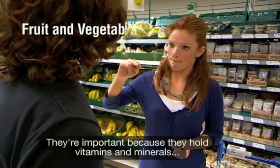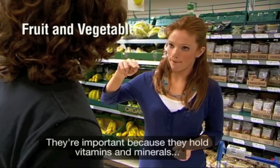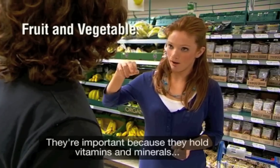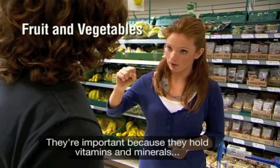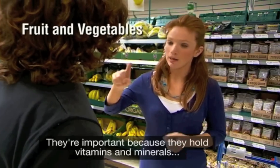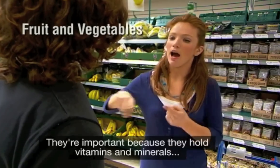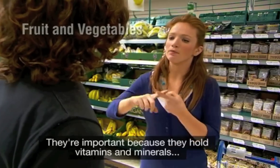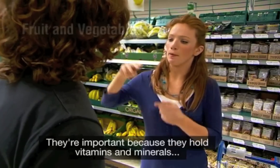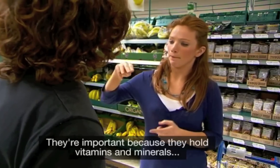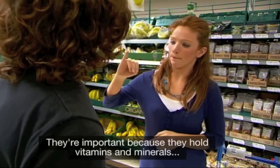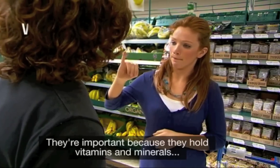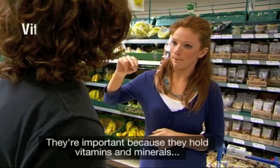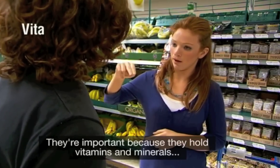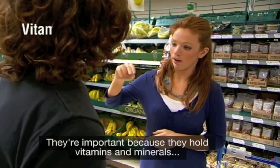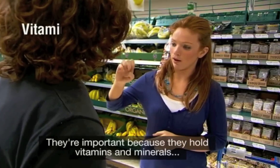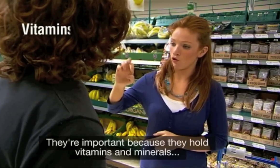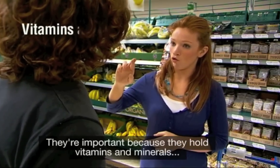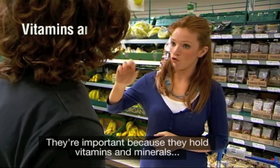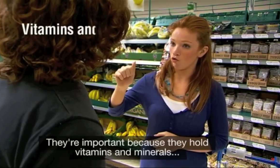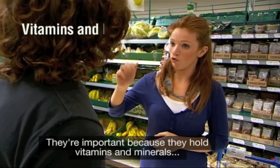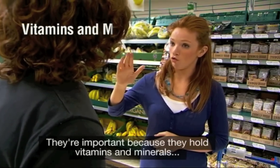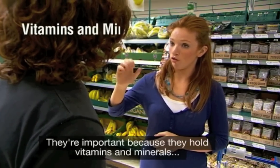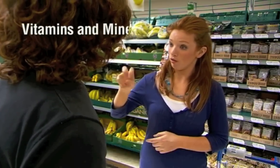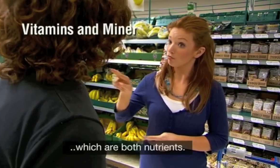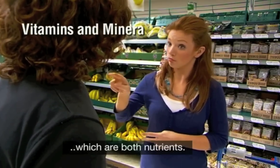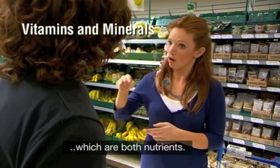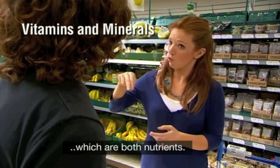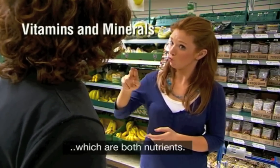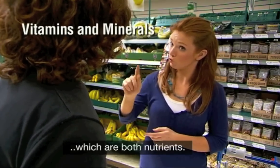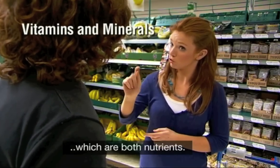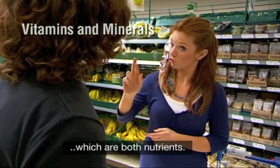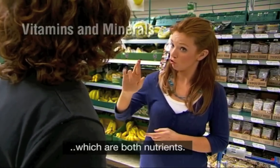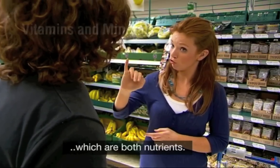They're important because they hold vitamins and minerals, which are both nutrients.